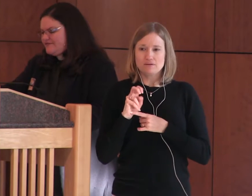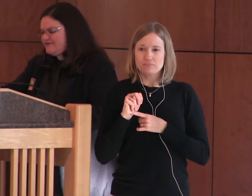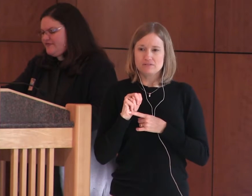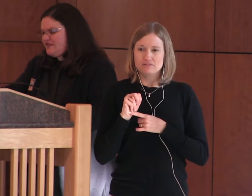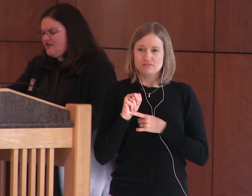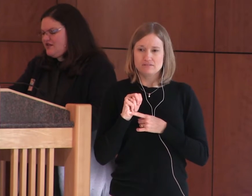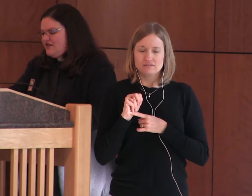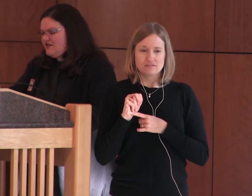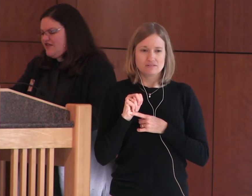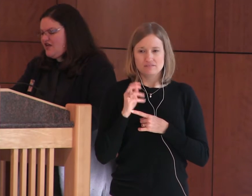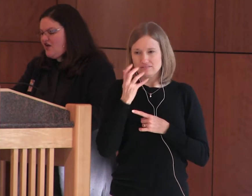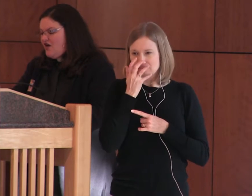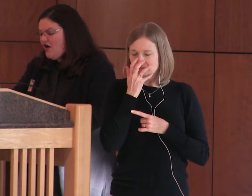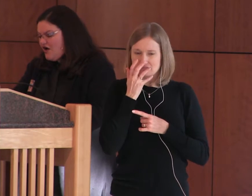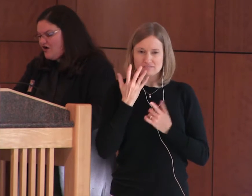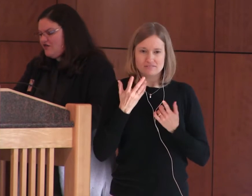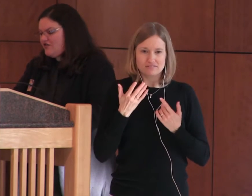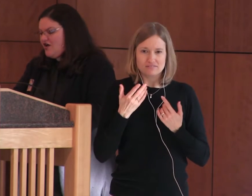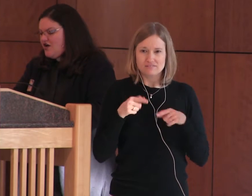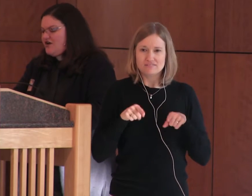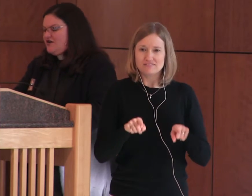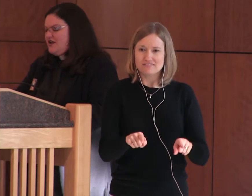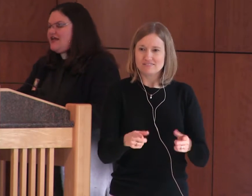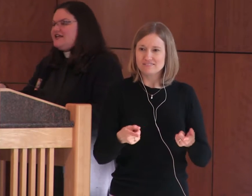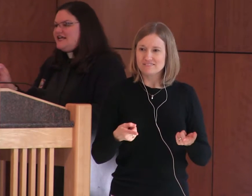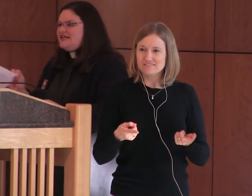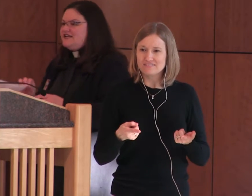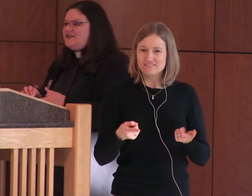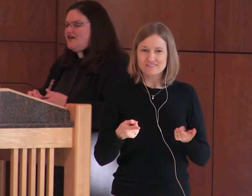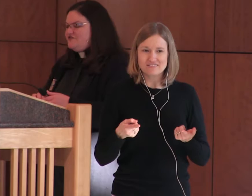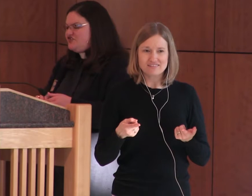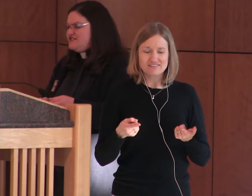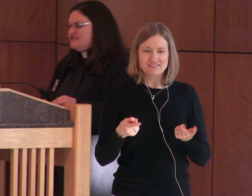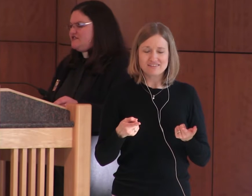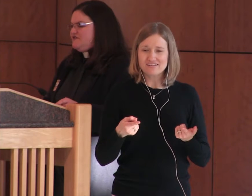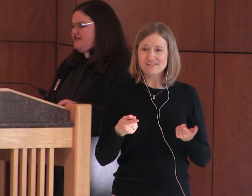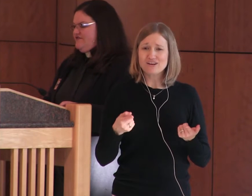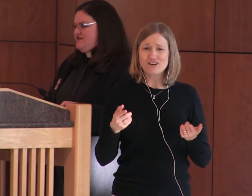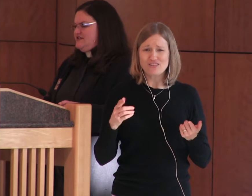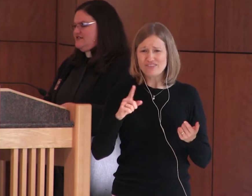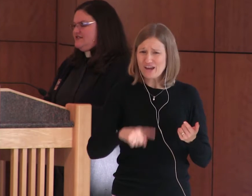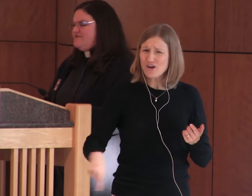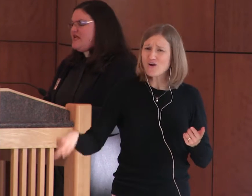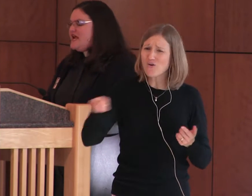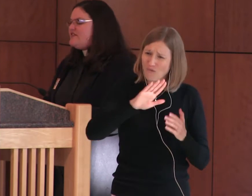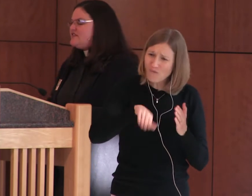Here, they all are in need of Jesus'